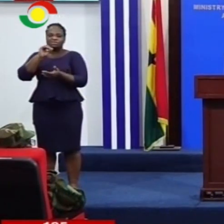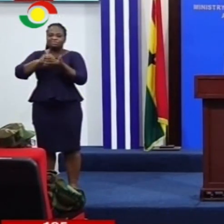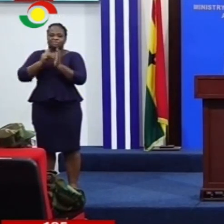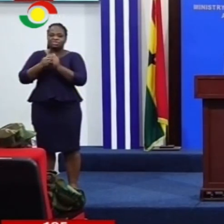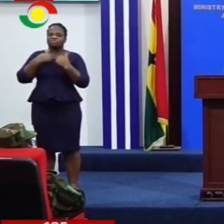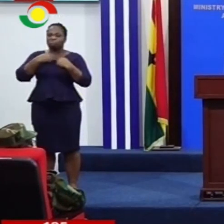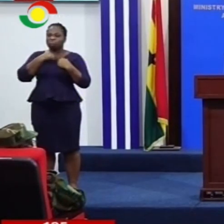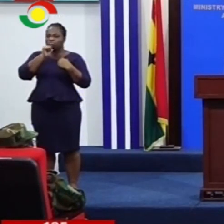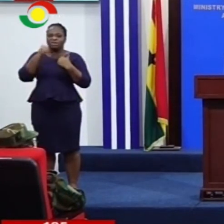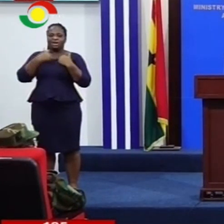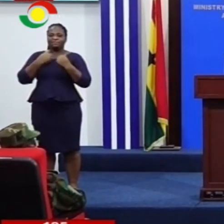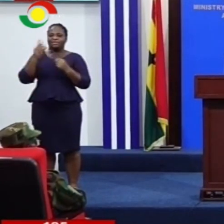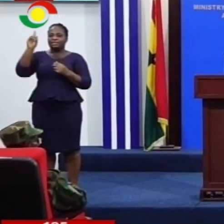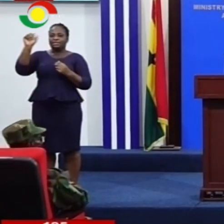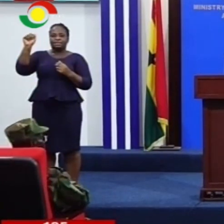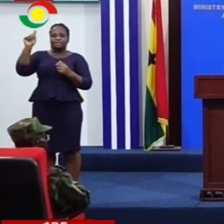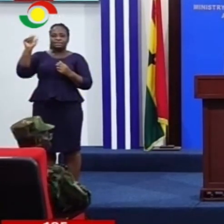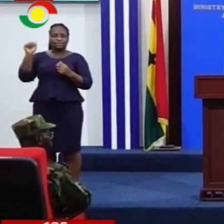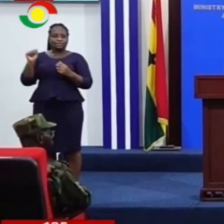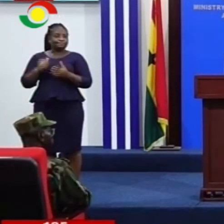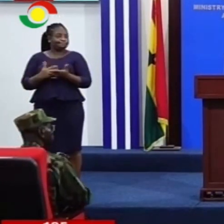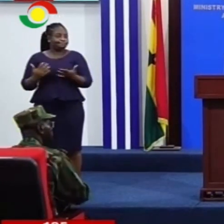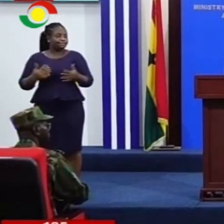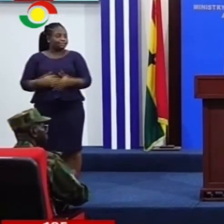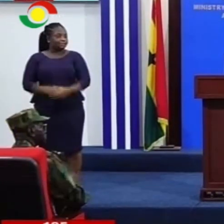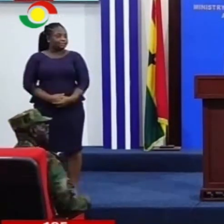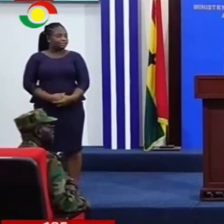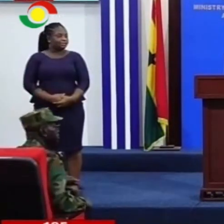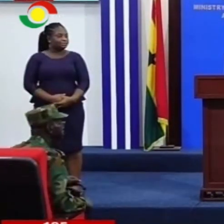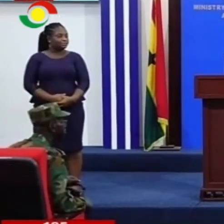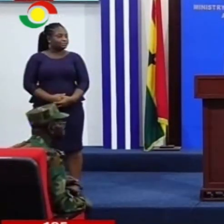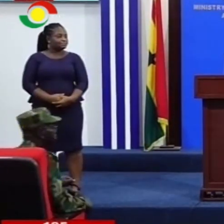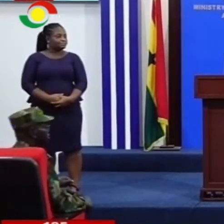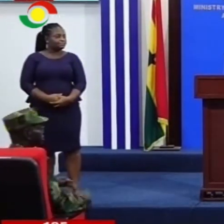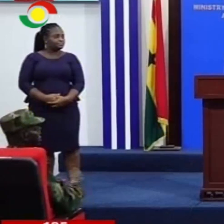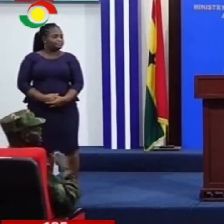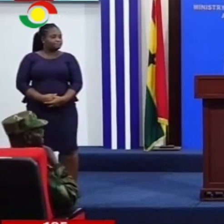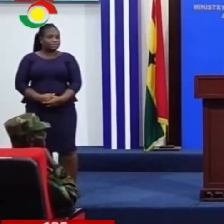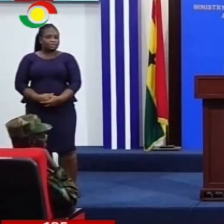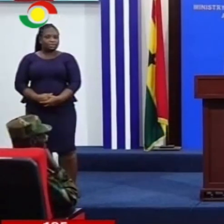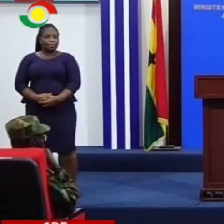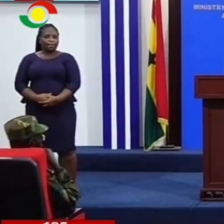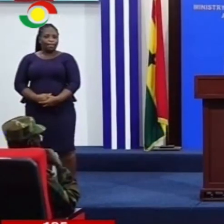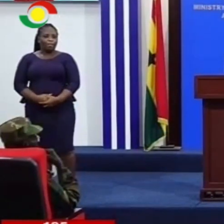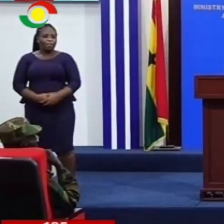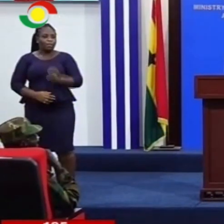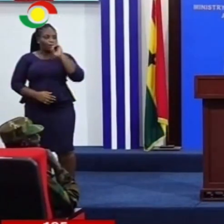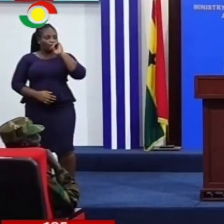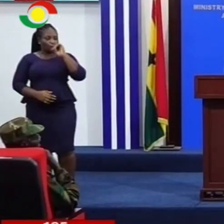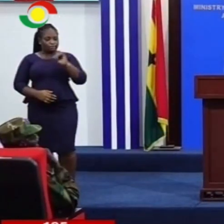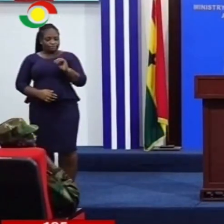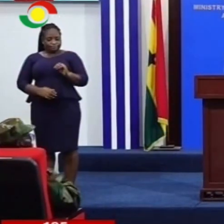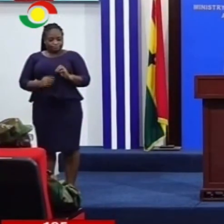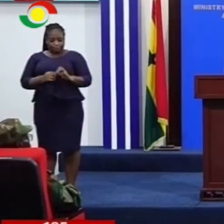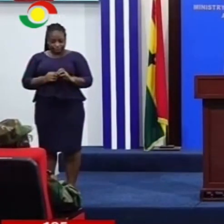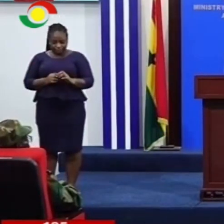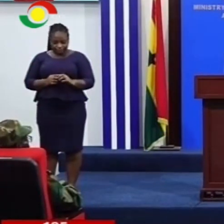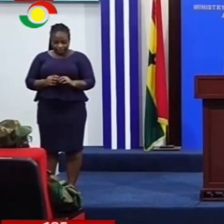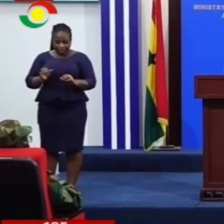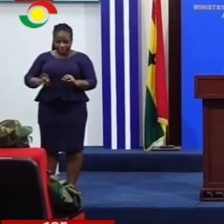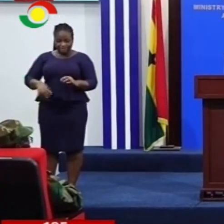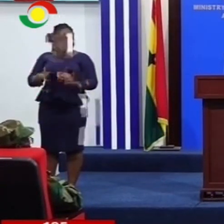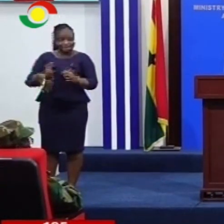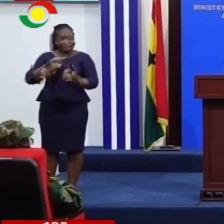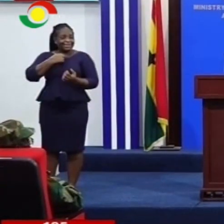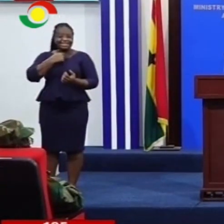data. Thank you. Fancy. Missy, oh,